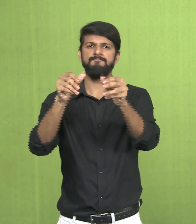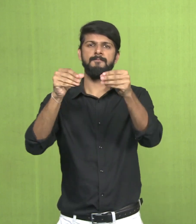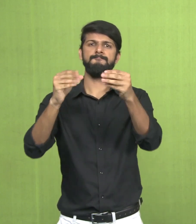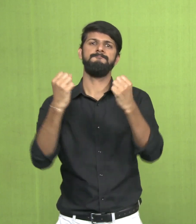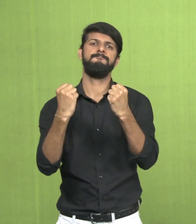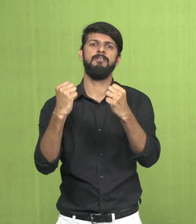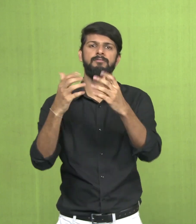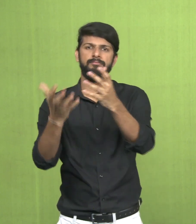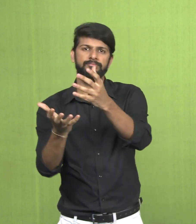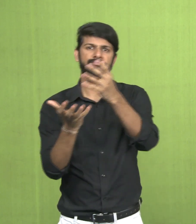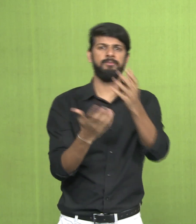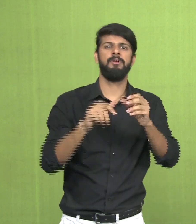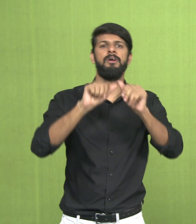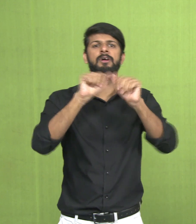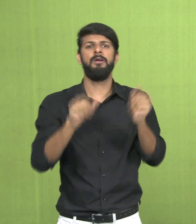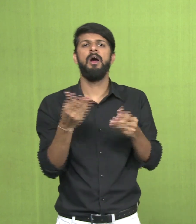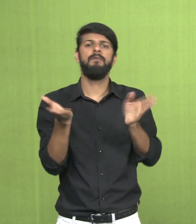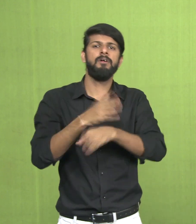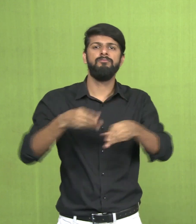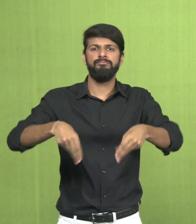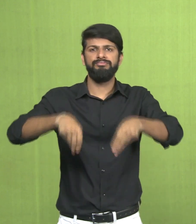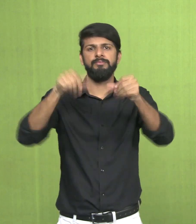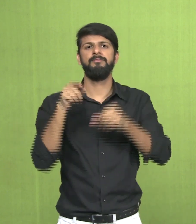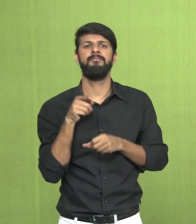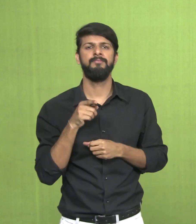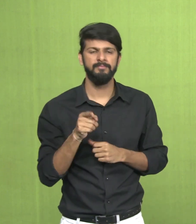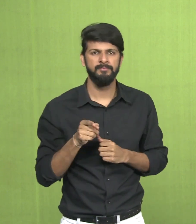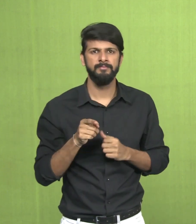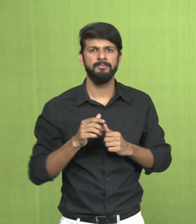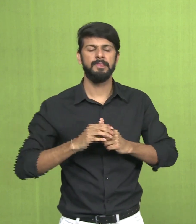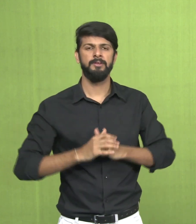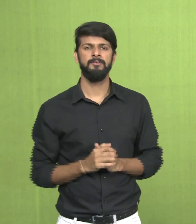inside a kiln so that it becomes hard and sturdy.